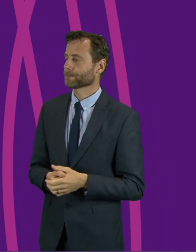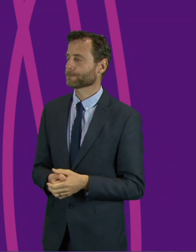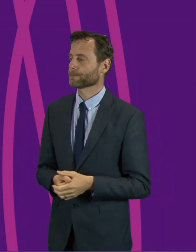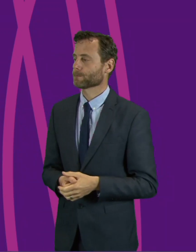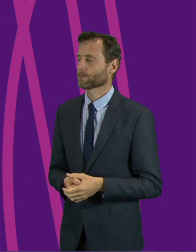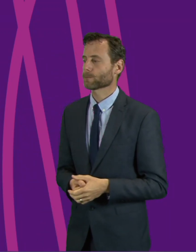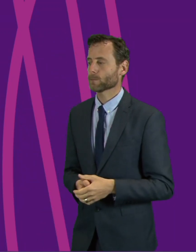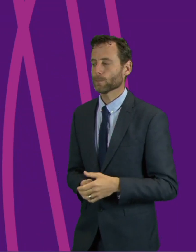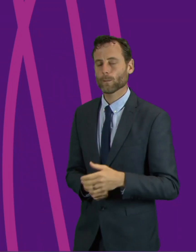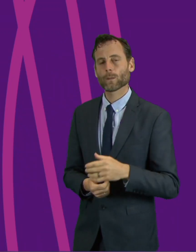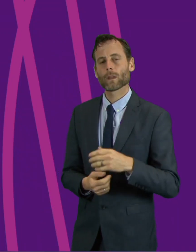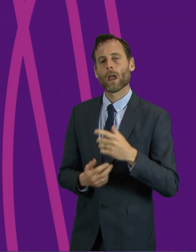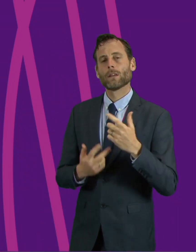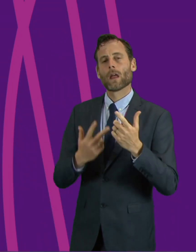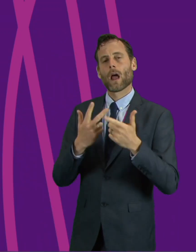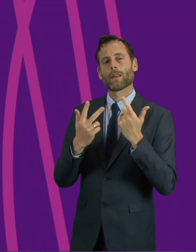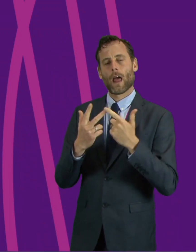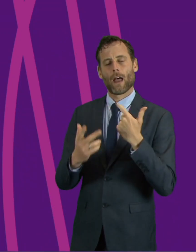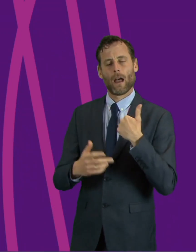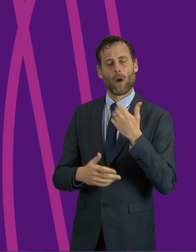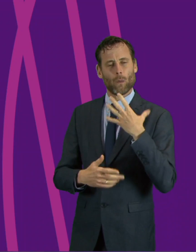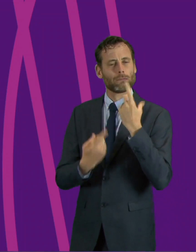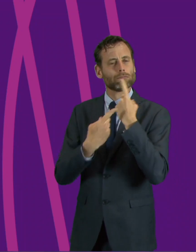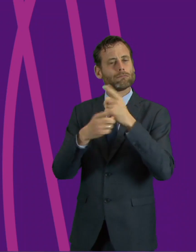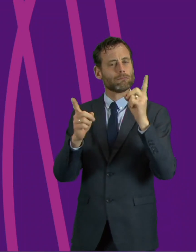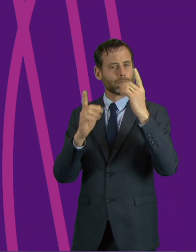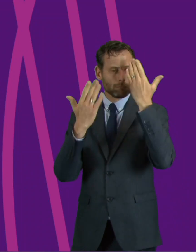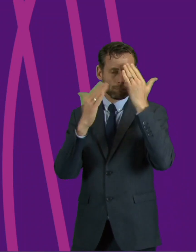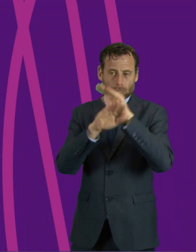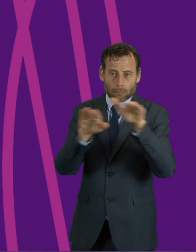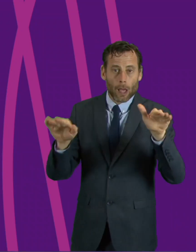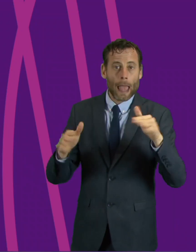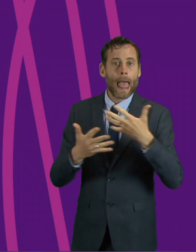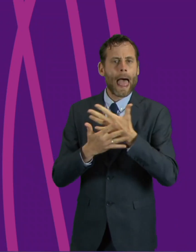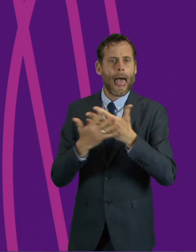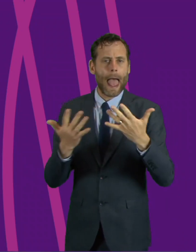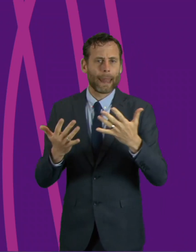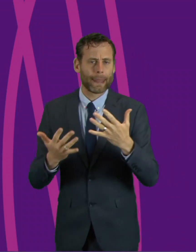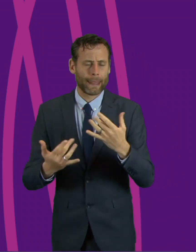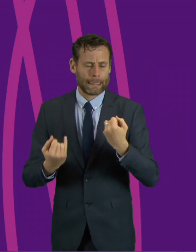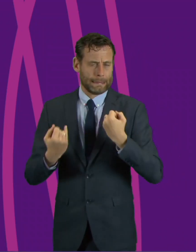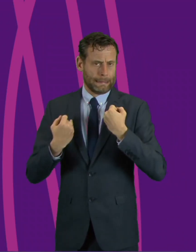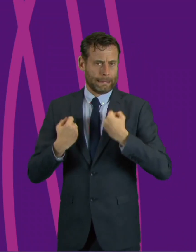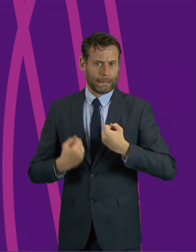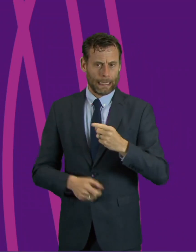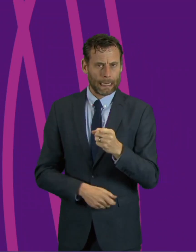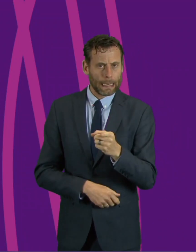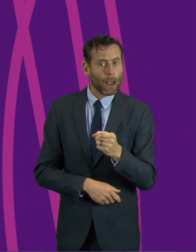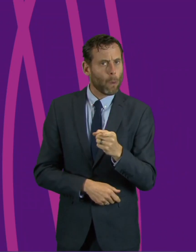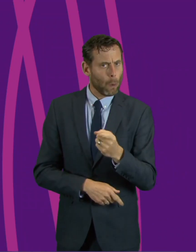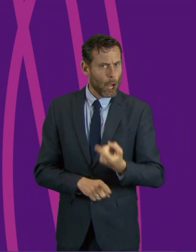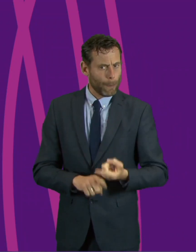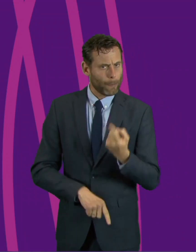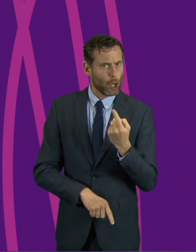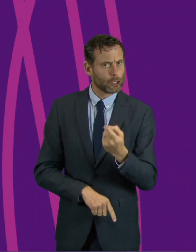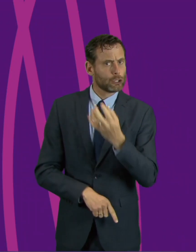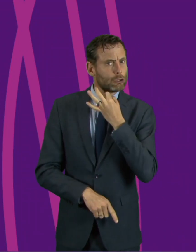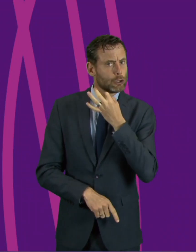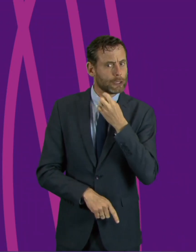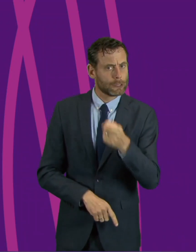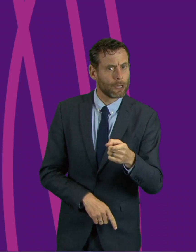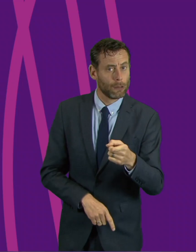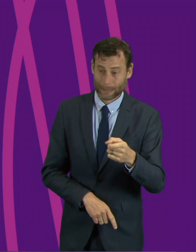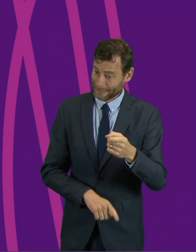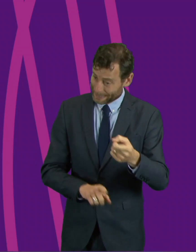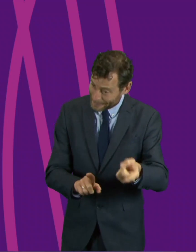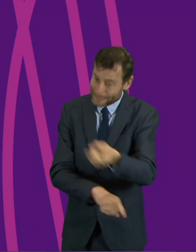repeat a very important message that for people who have emergency symptoms or who have symptoms they're worried about, the health service is open for that,